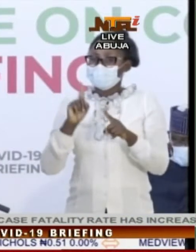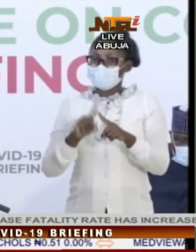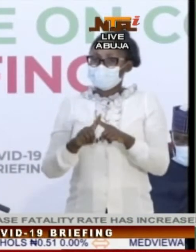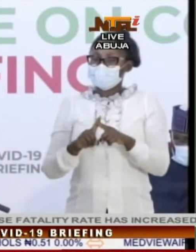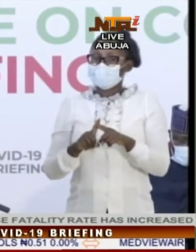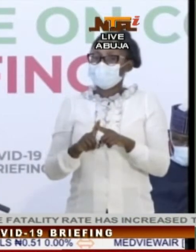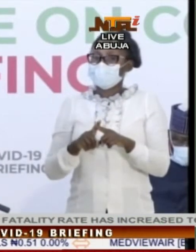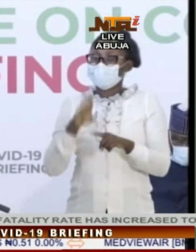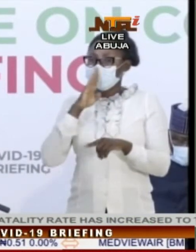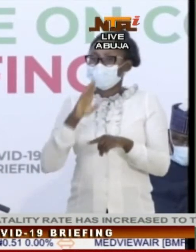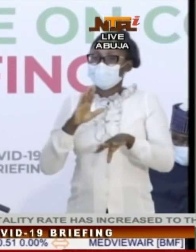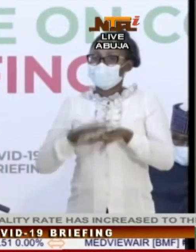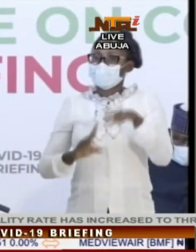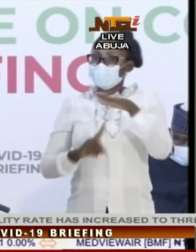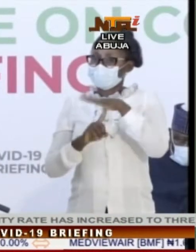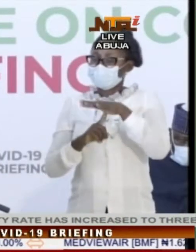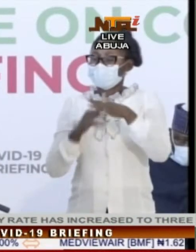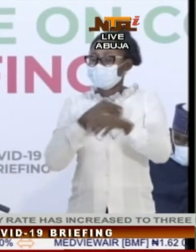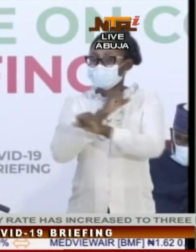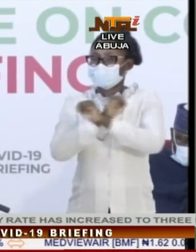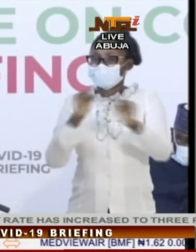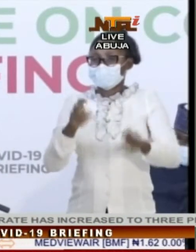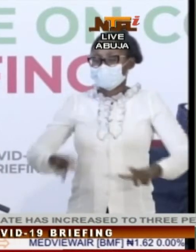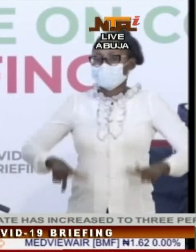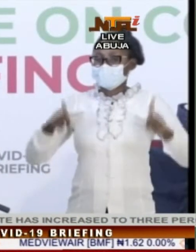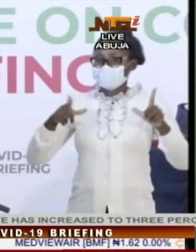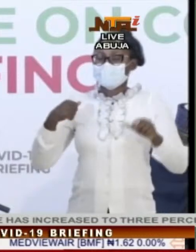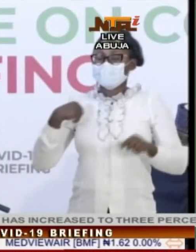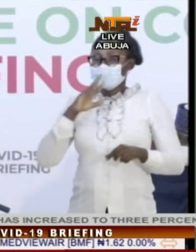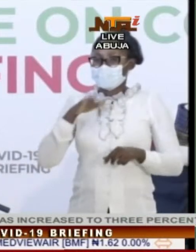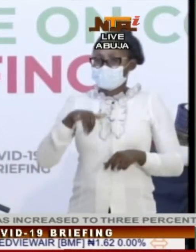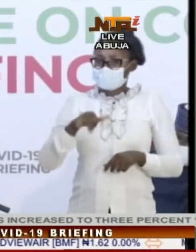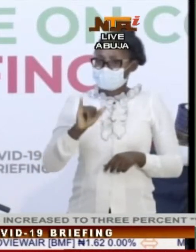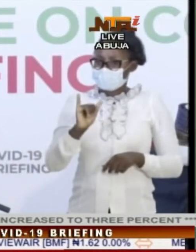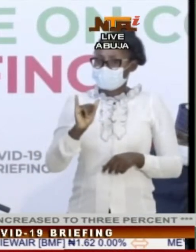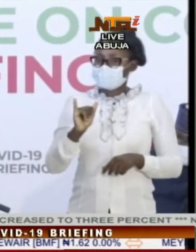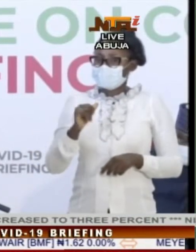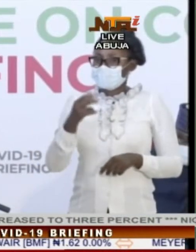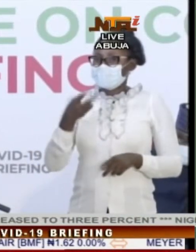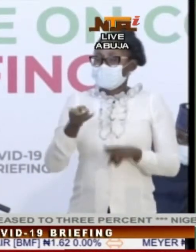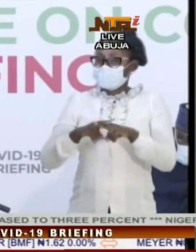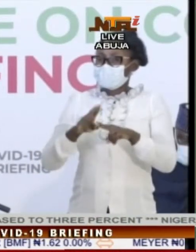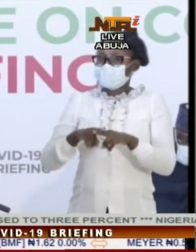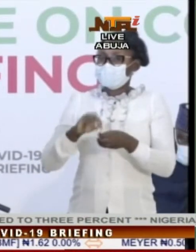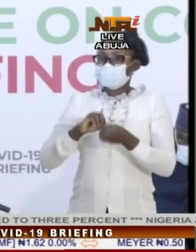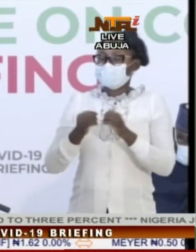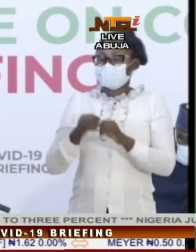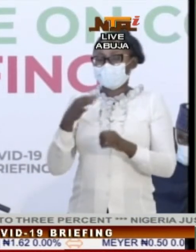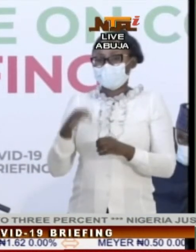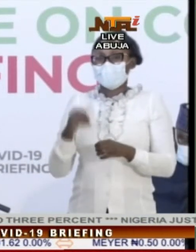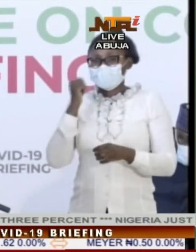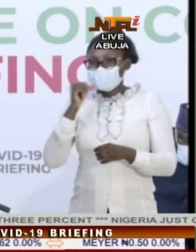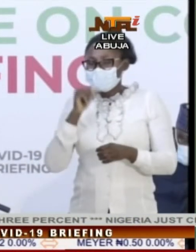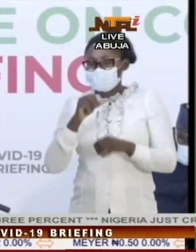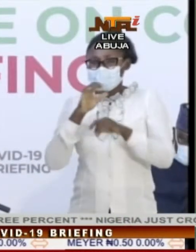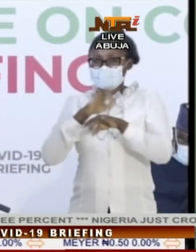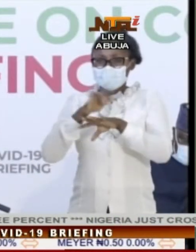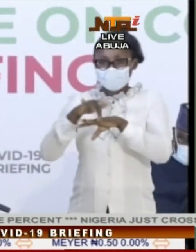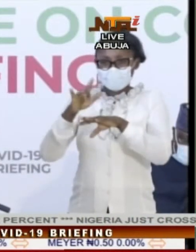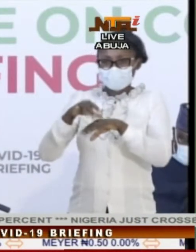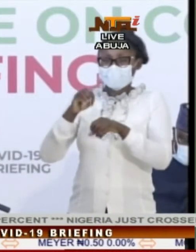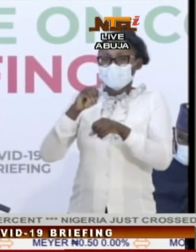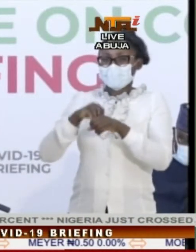system and to save lives. We are seeing an increased number of new infections in the country, and